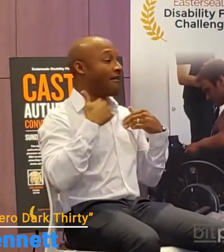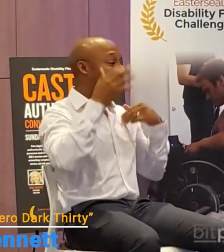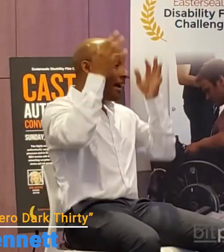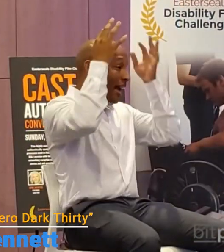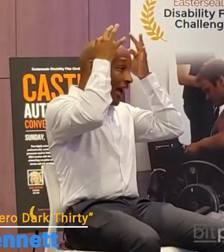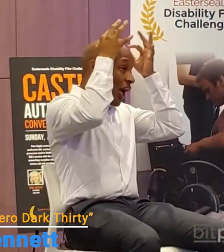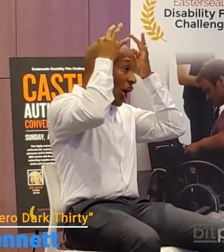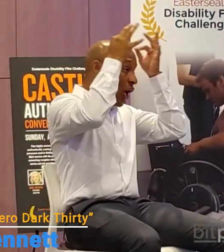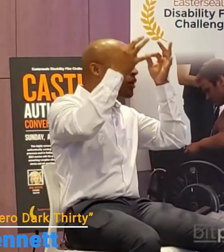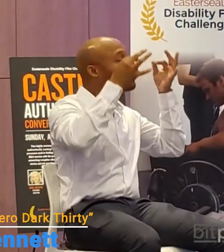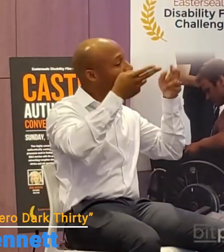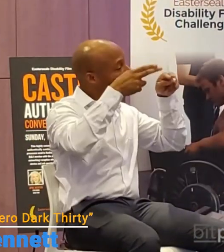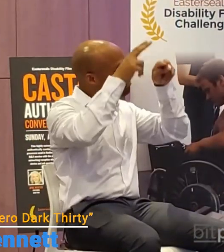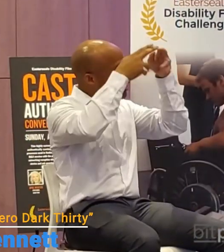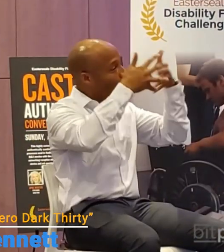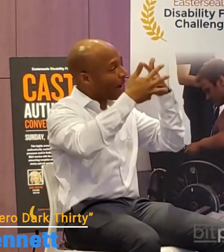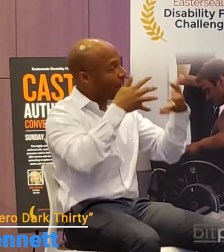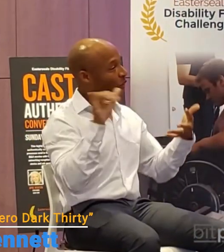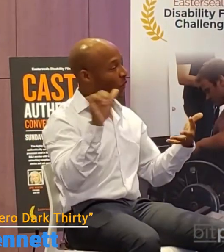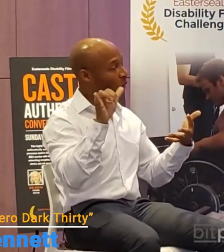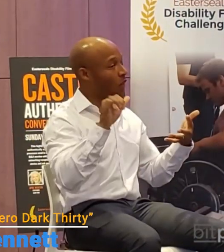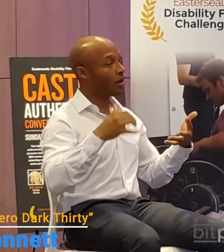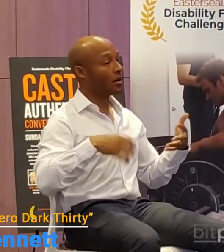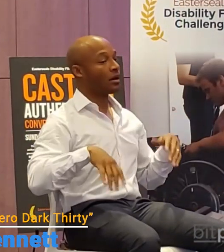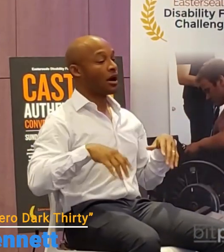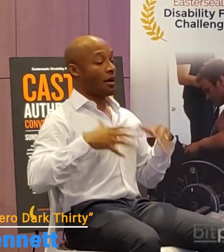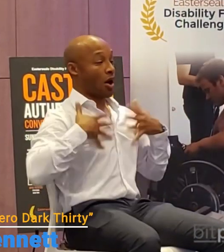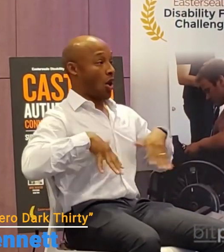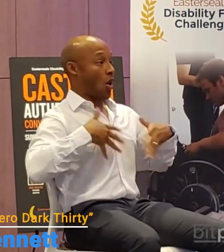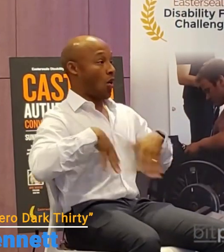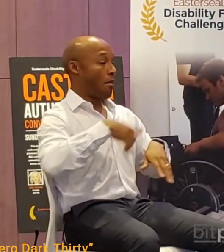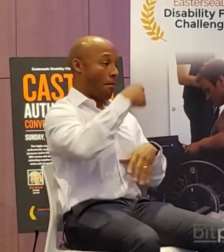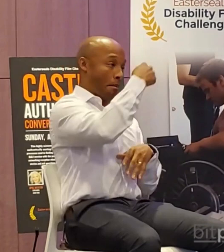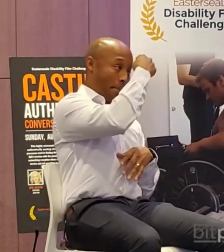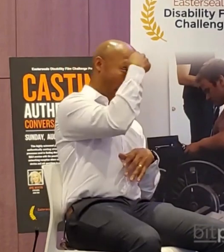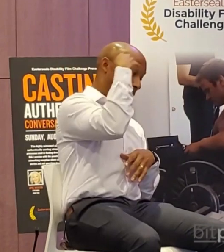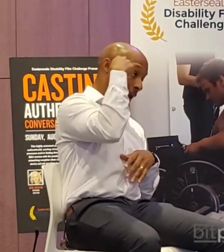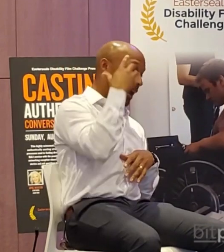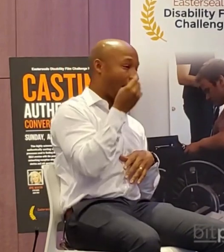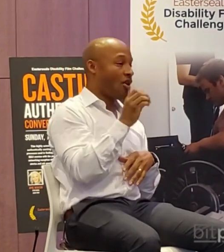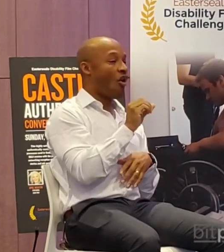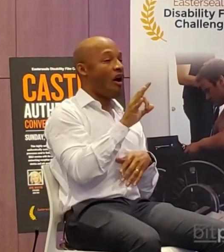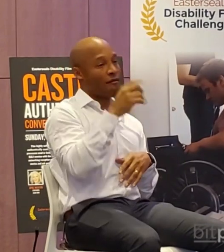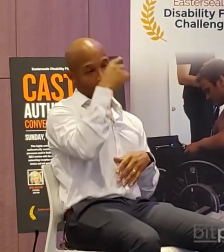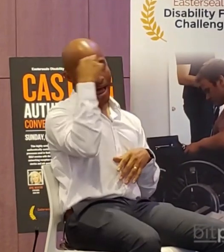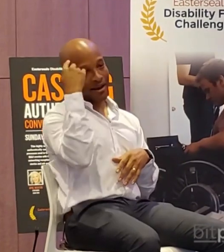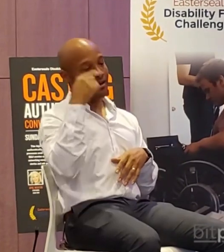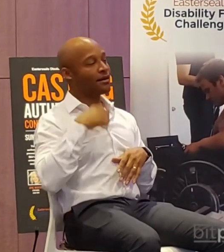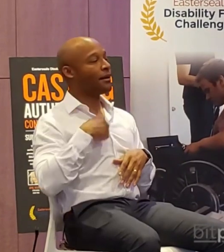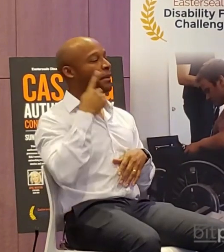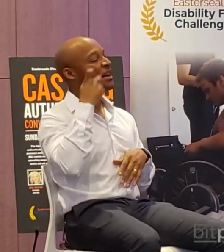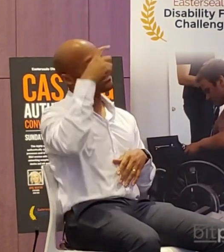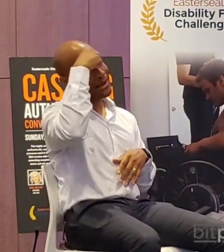graying, black and off black, because it's summer.